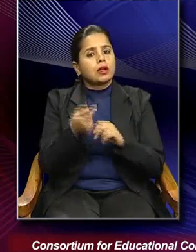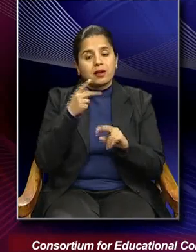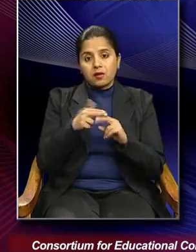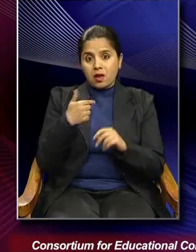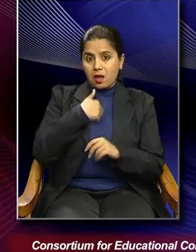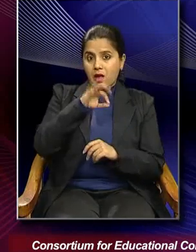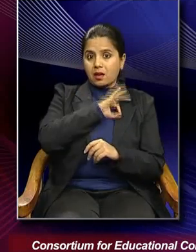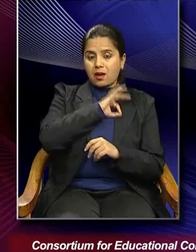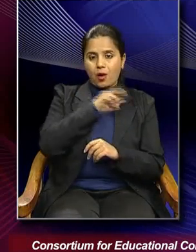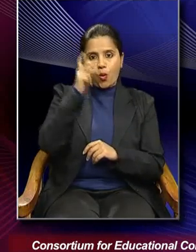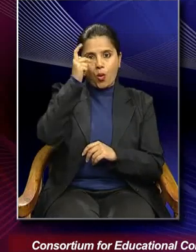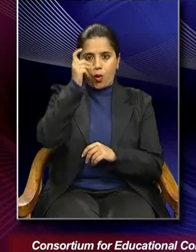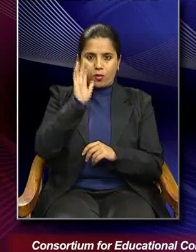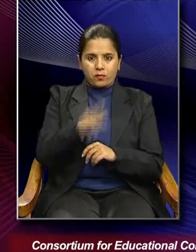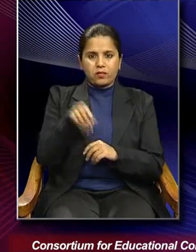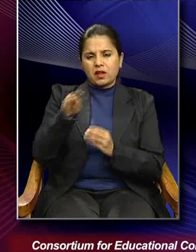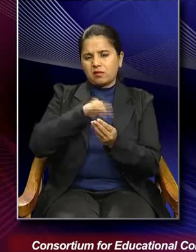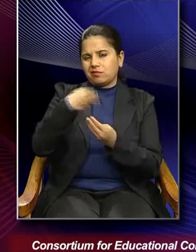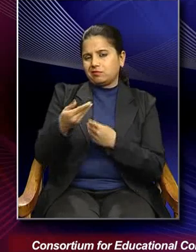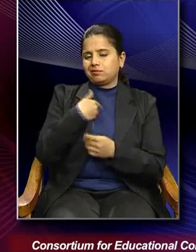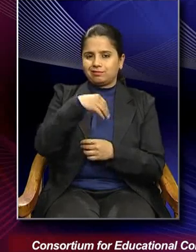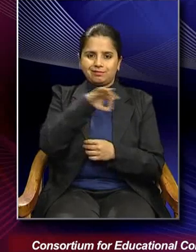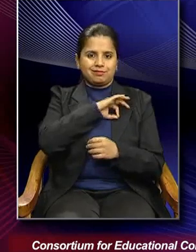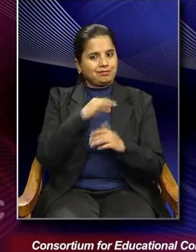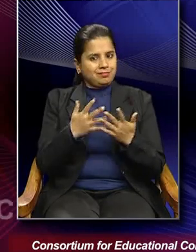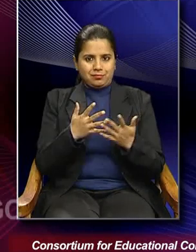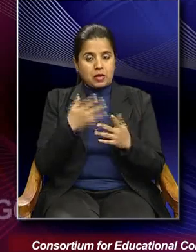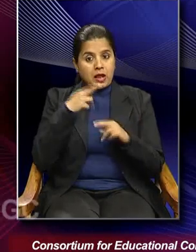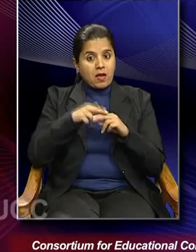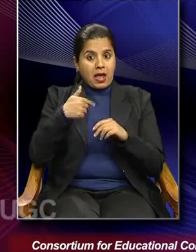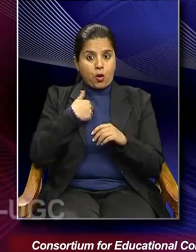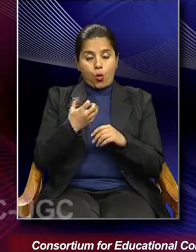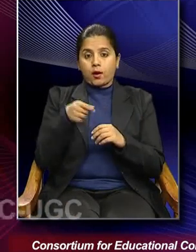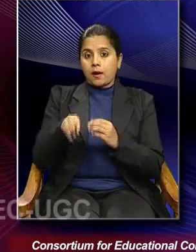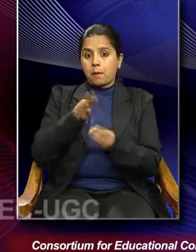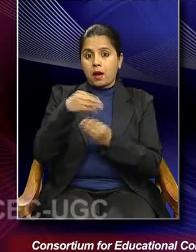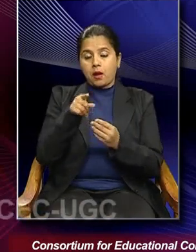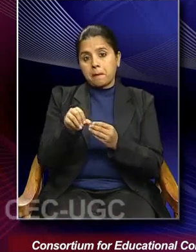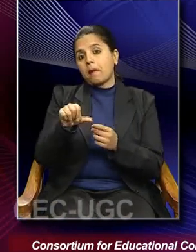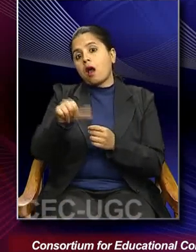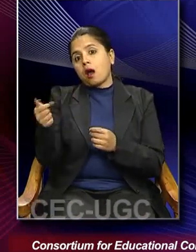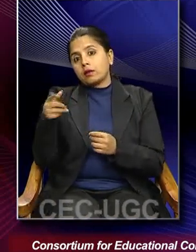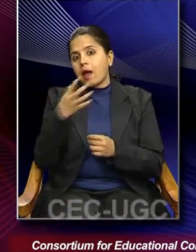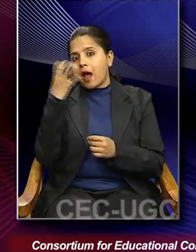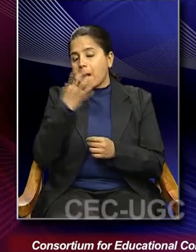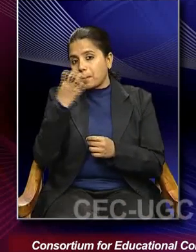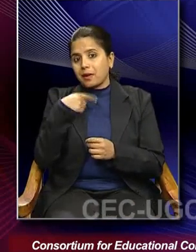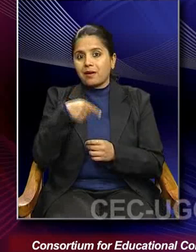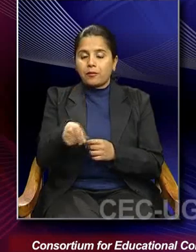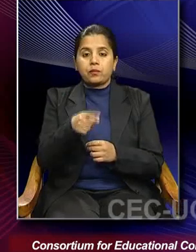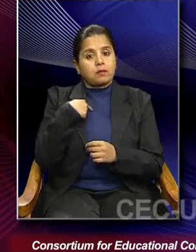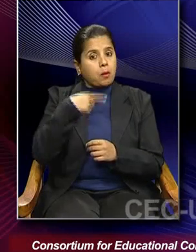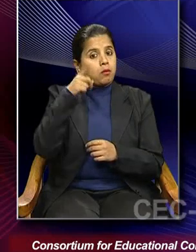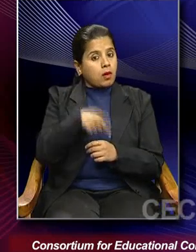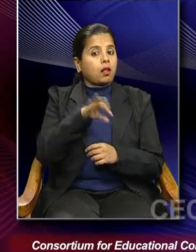like oranges better than bananas and I prefer bananas better than the apples, then I